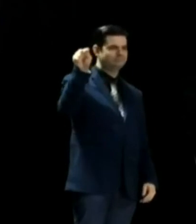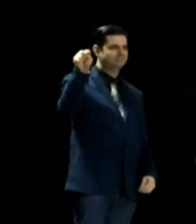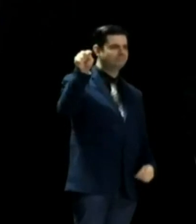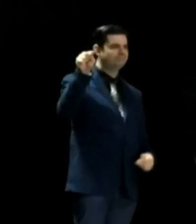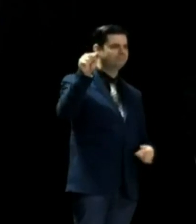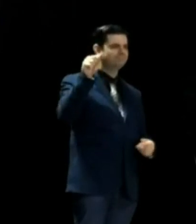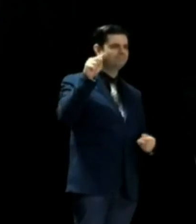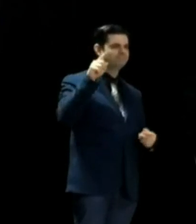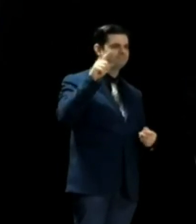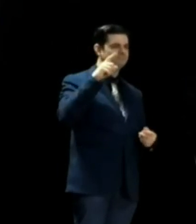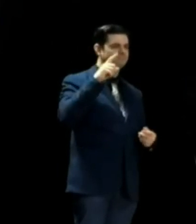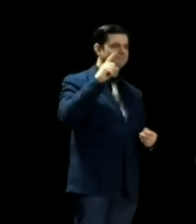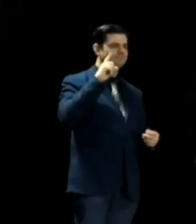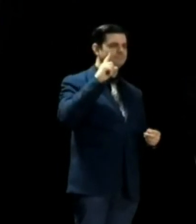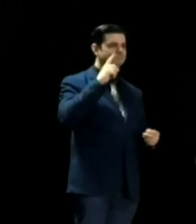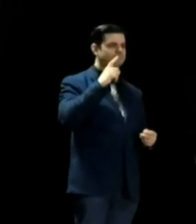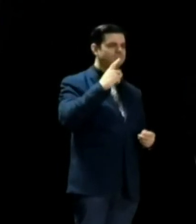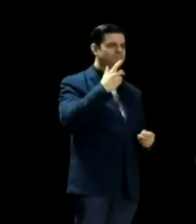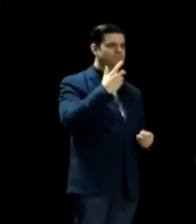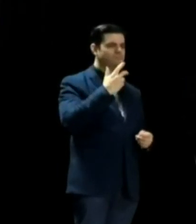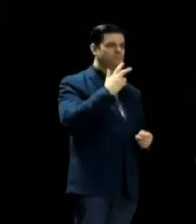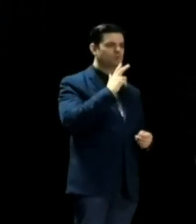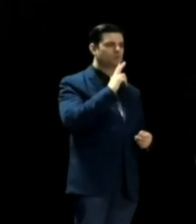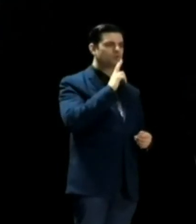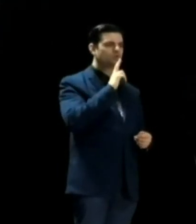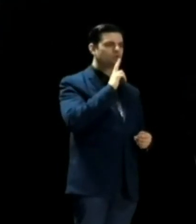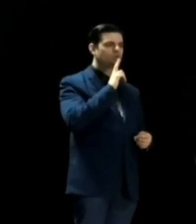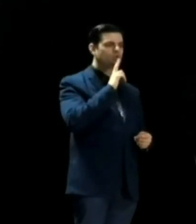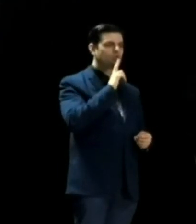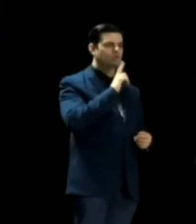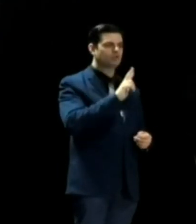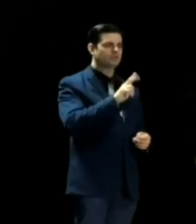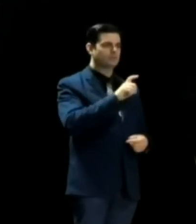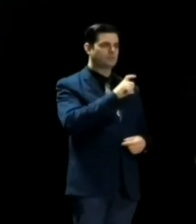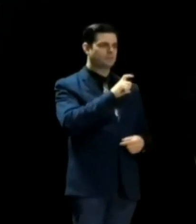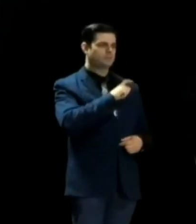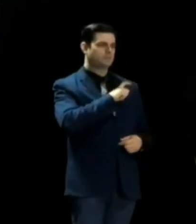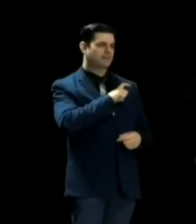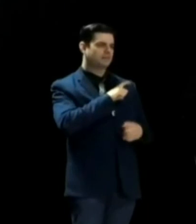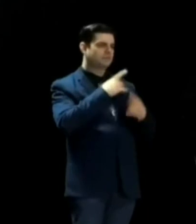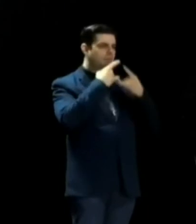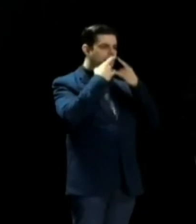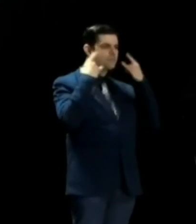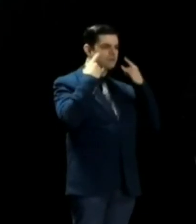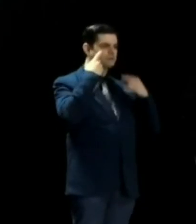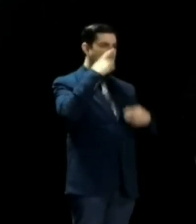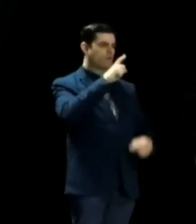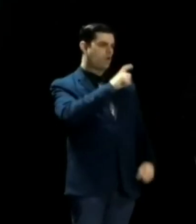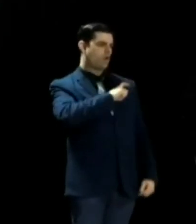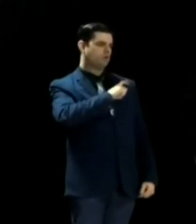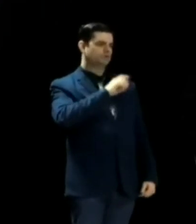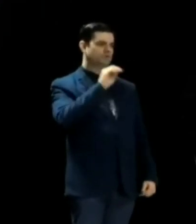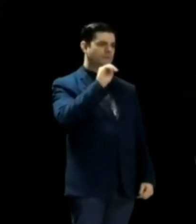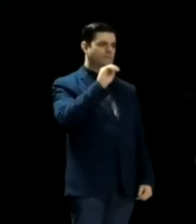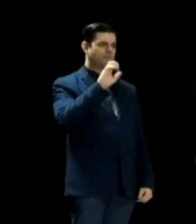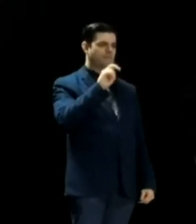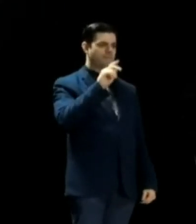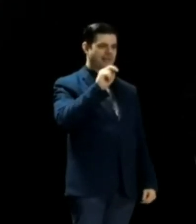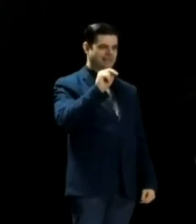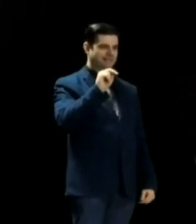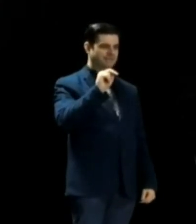3-year-old police mask for Andrew McMahon. Officer McMahon would love to have that as he chases the